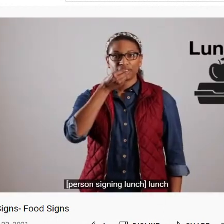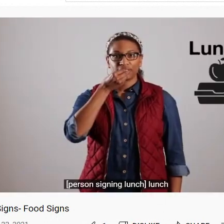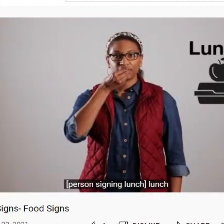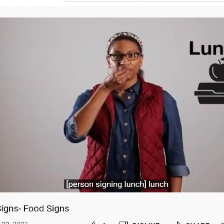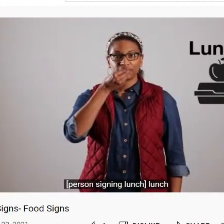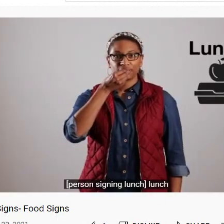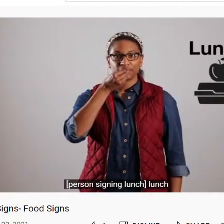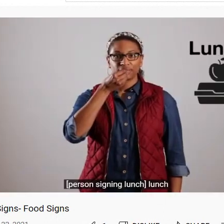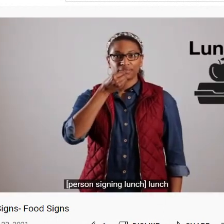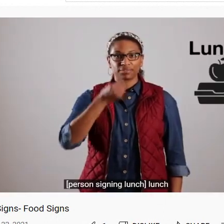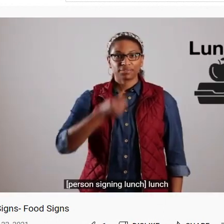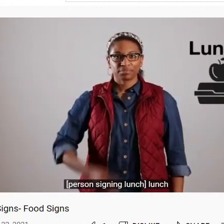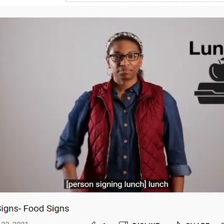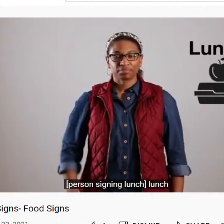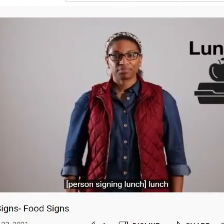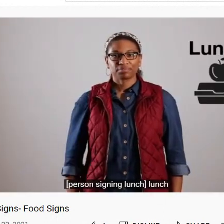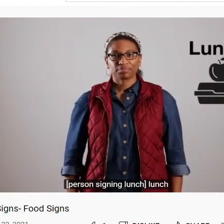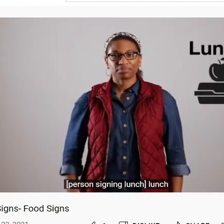Lunch.